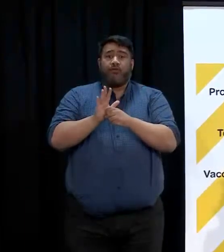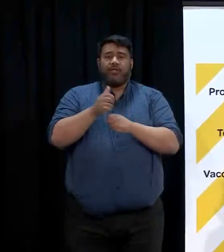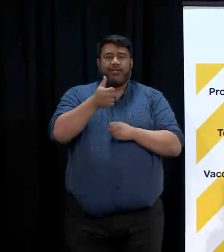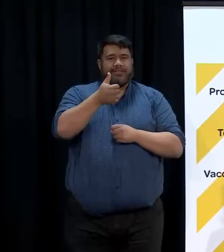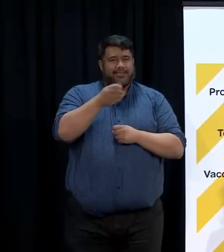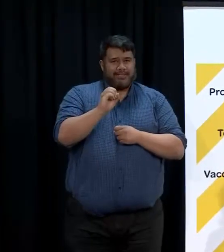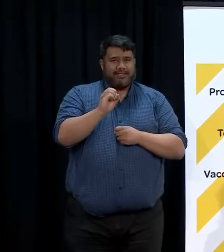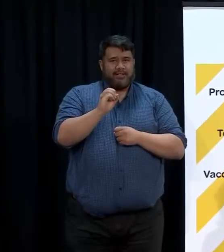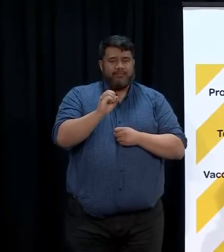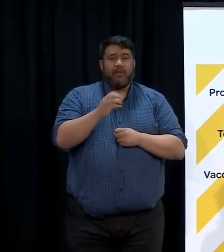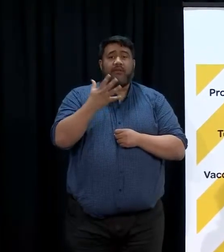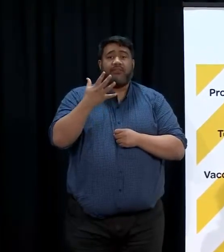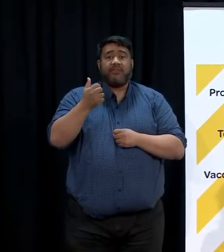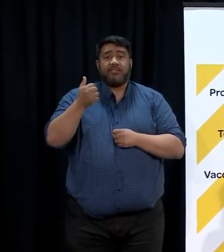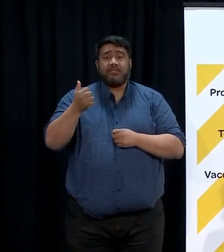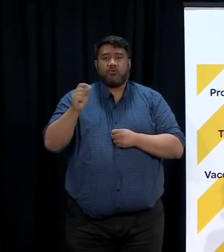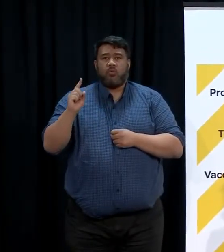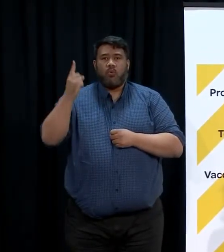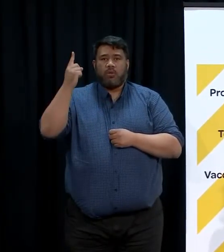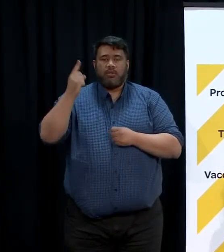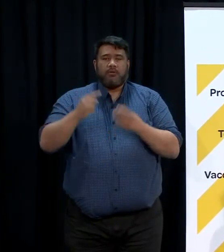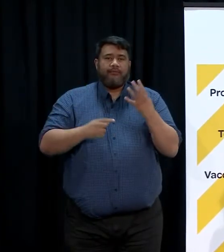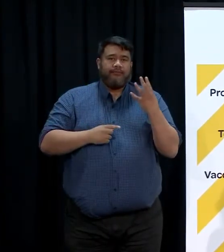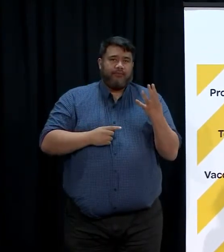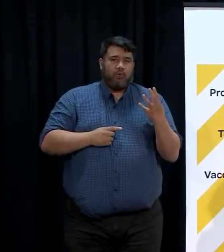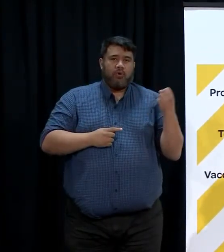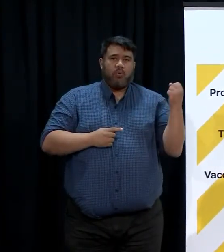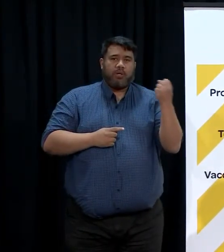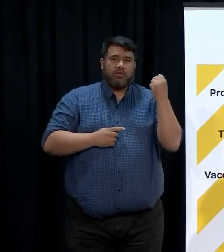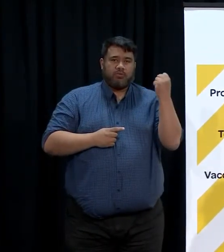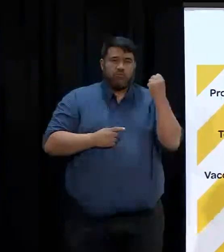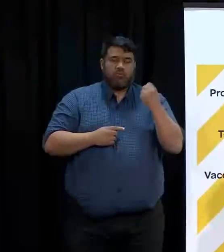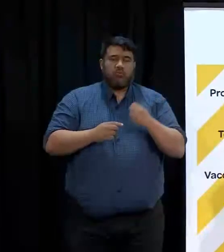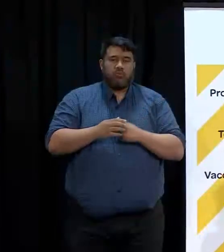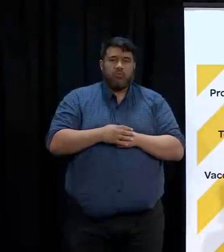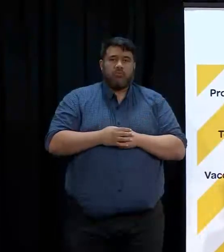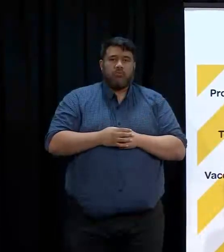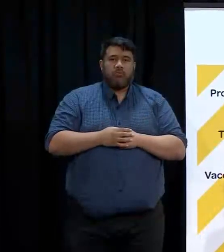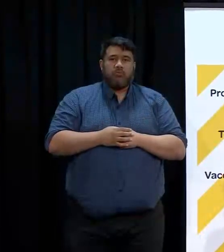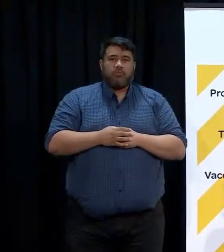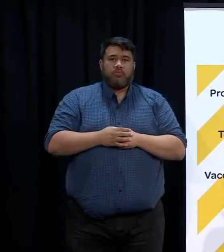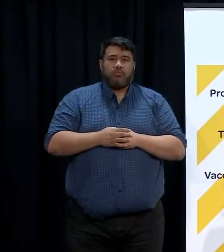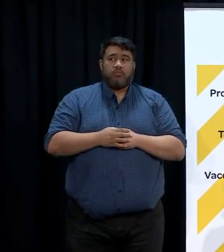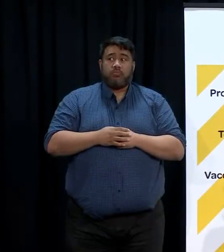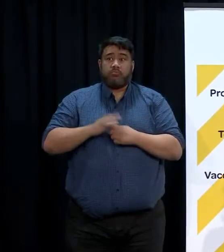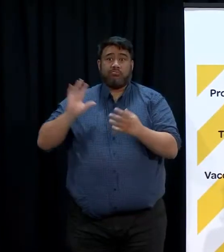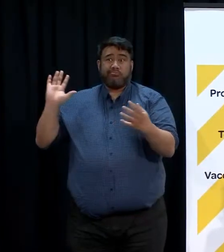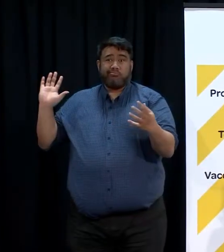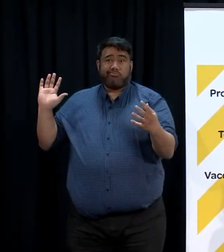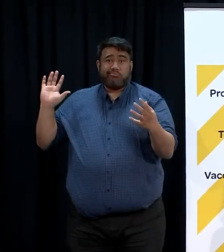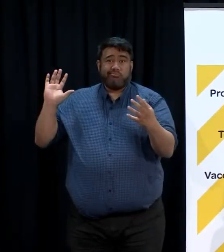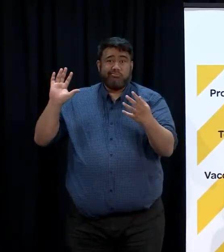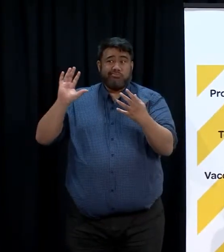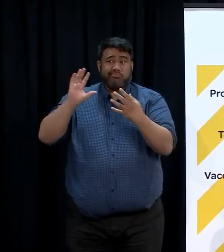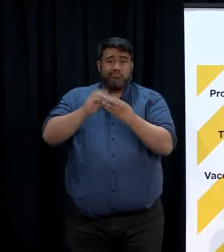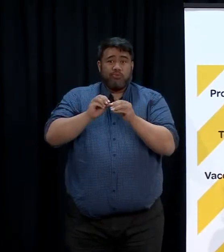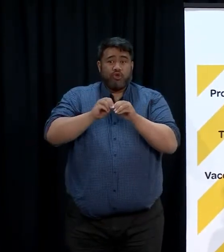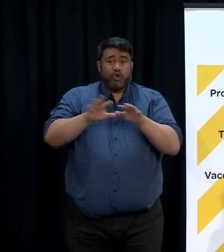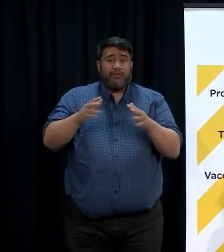report. 56 of those are in Auckland and 4 are in the Waikato. Our total number of cases in this outbreak is